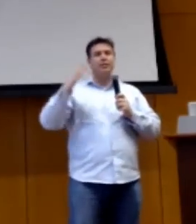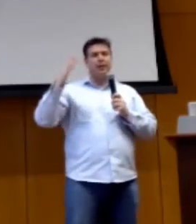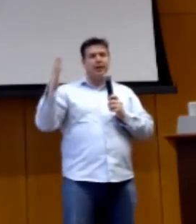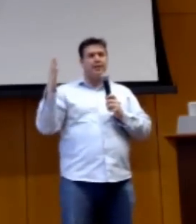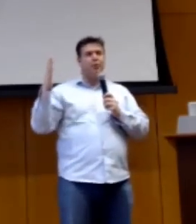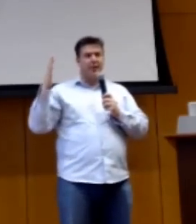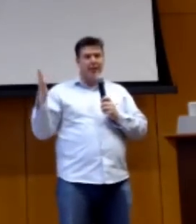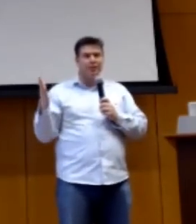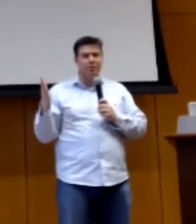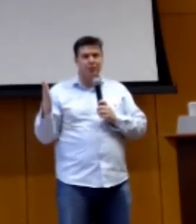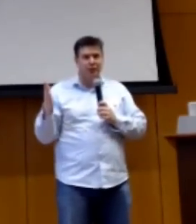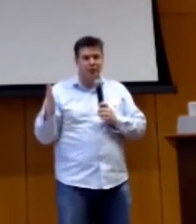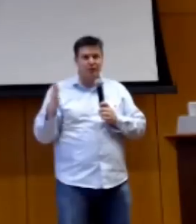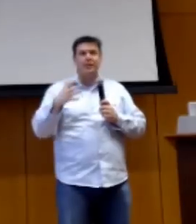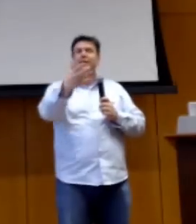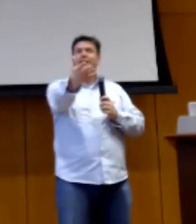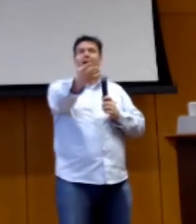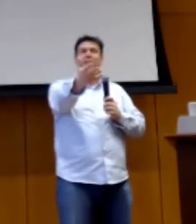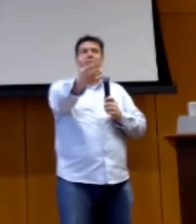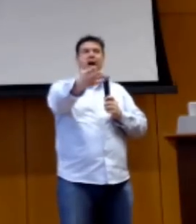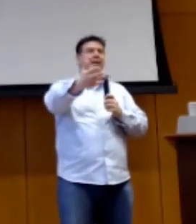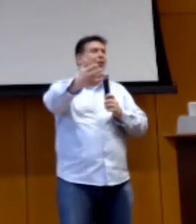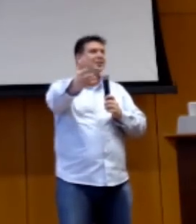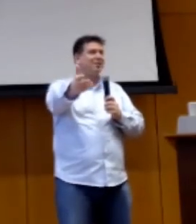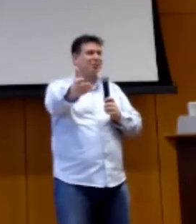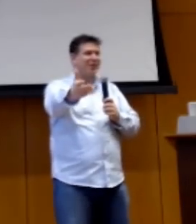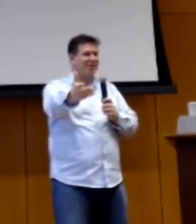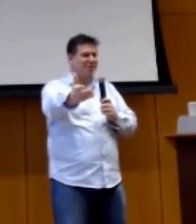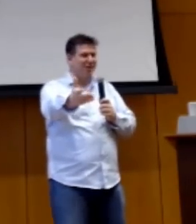Because you can hear some of those features, I didn't always have to be looking at my mom.